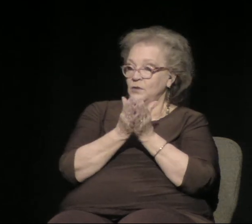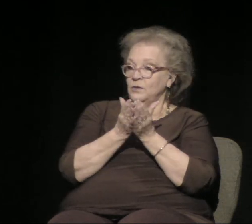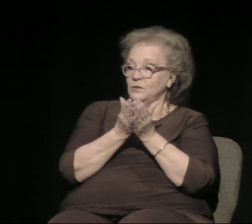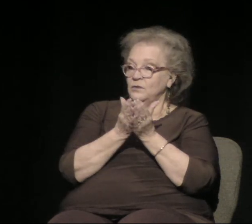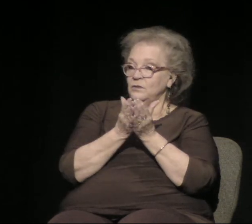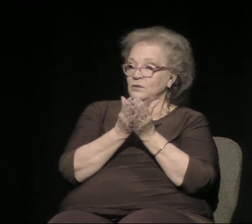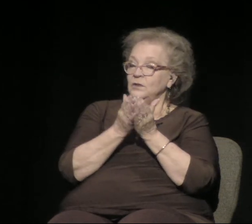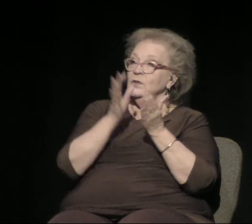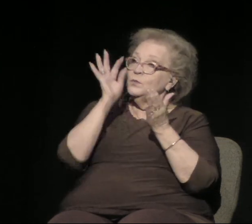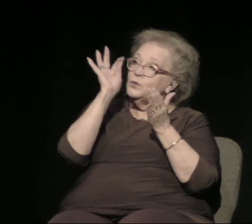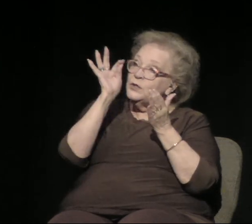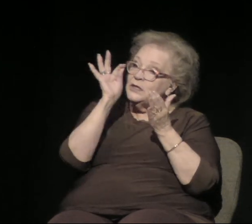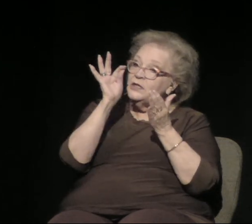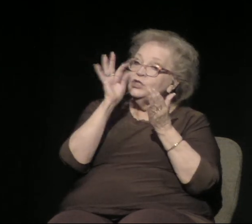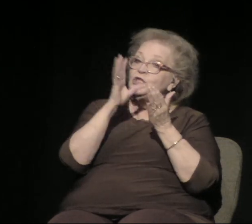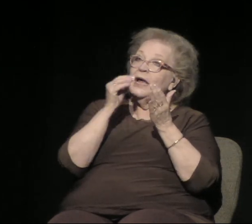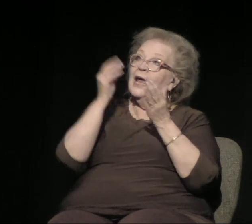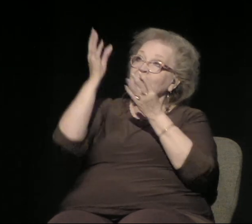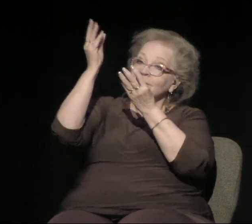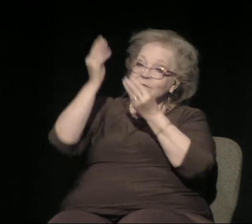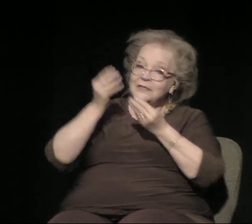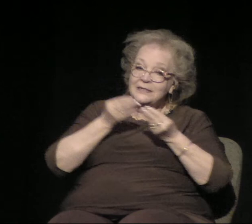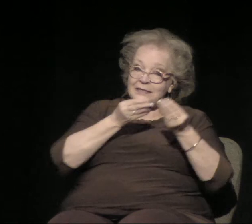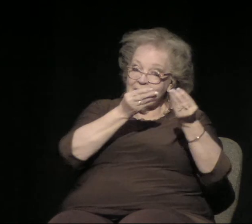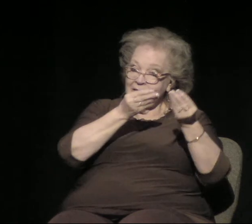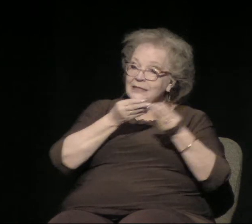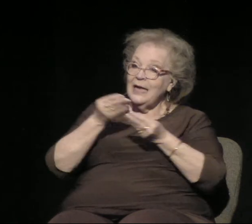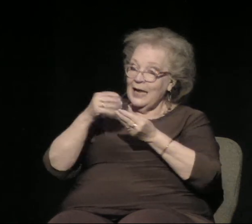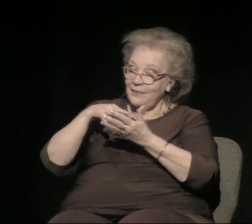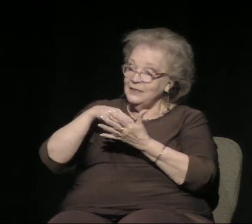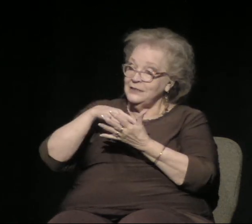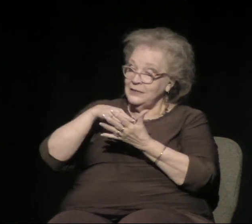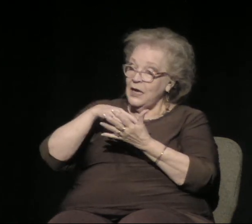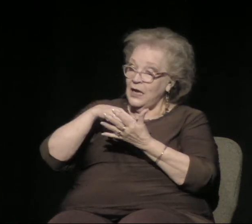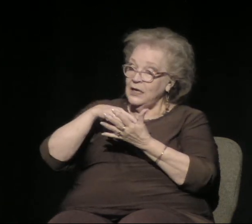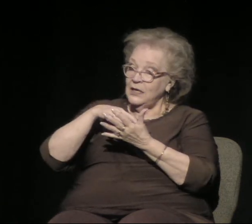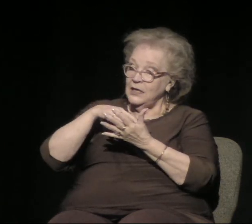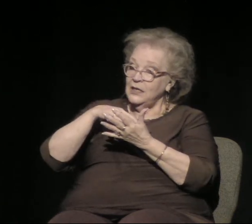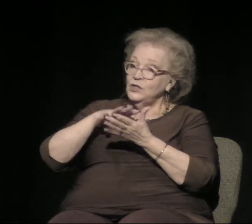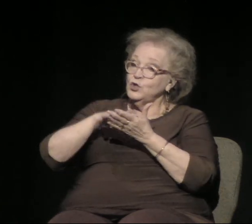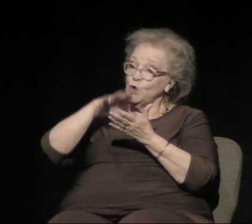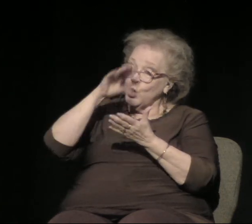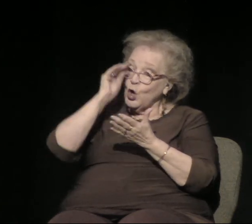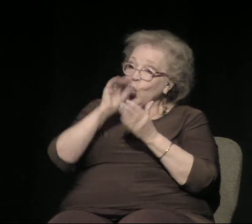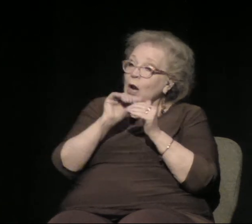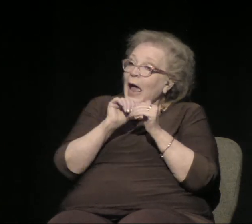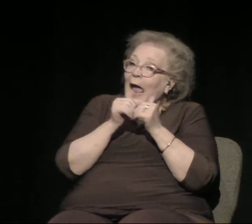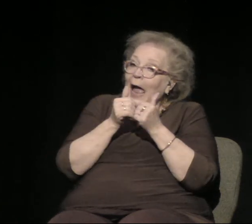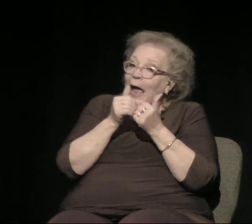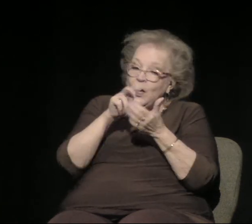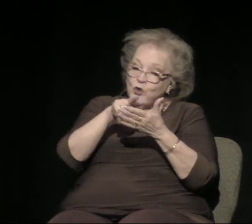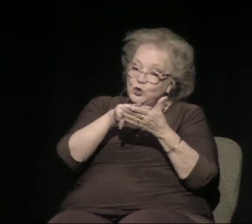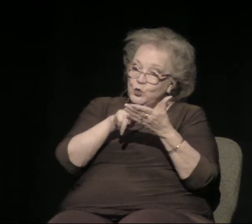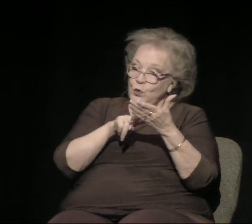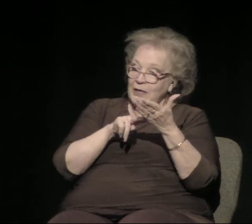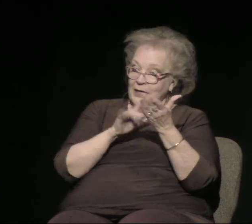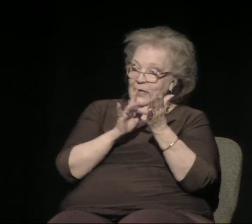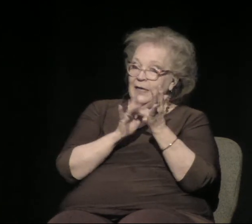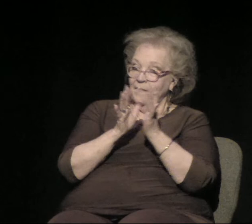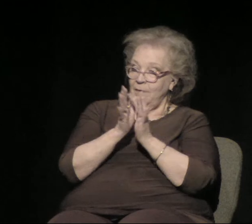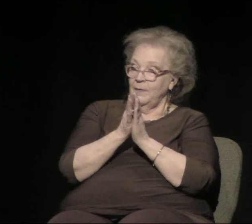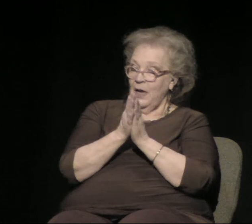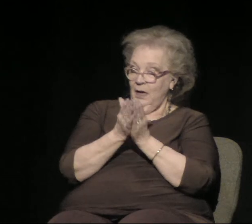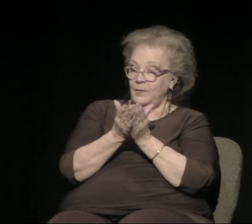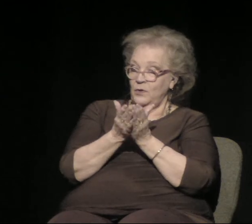God's word, but we also want to facilitate the study of it. So we want to help you learn how to read your Bible on your own. So let me get